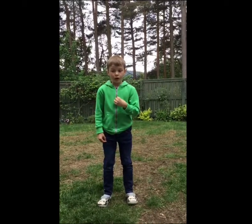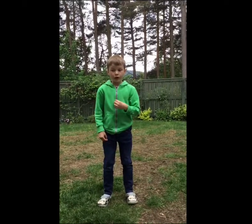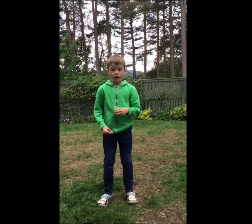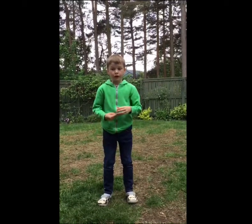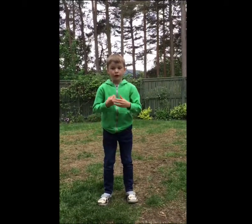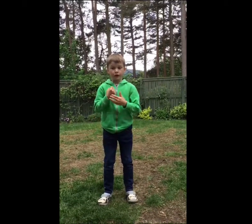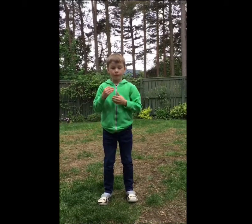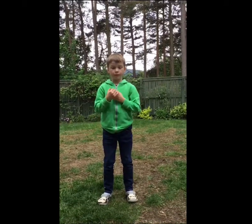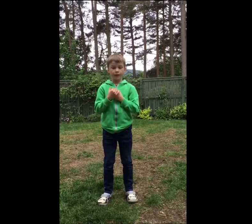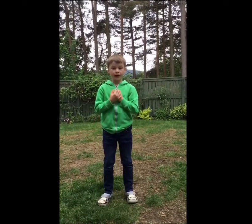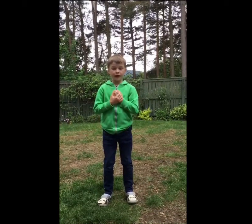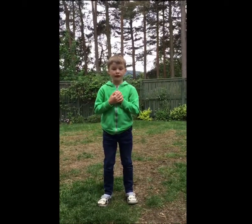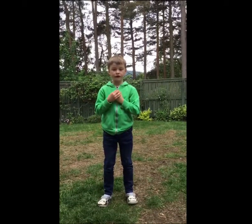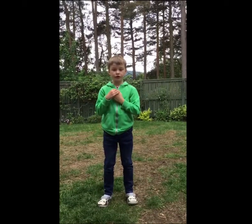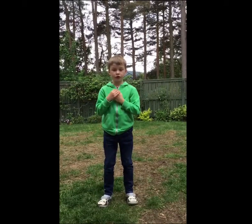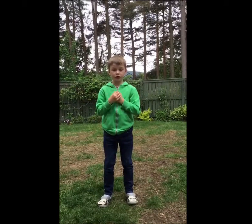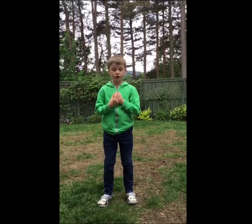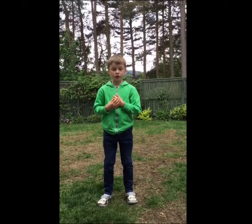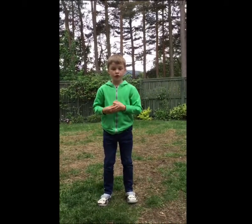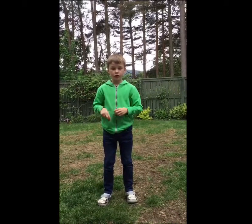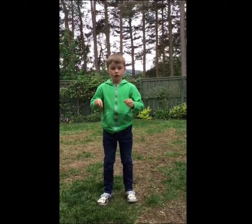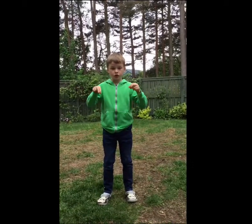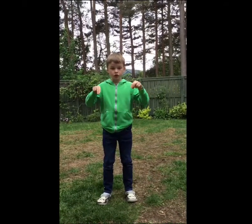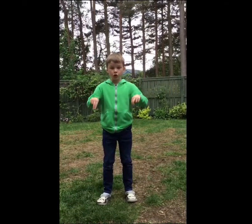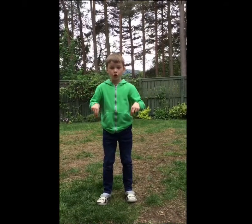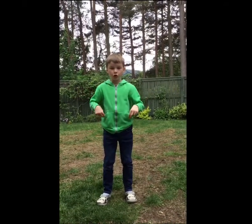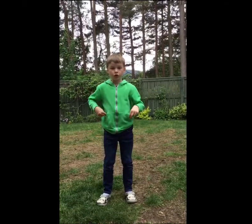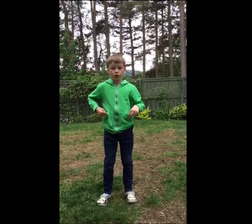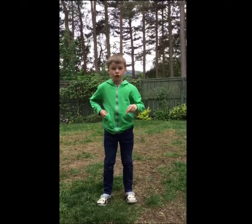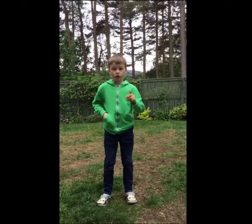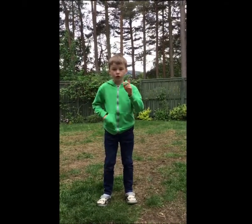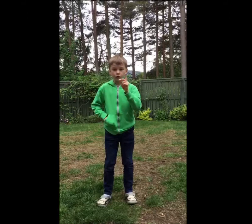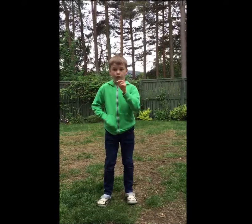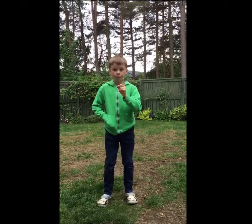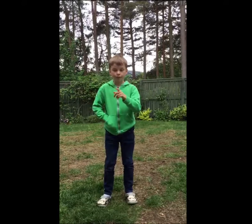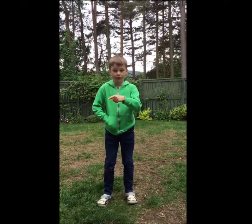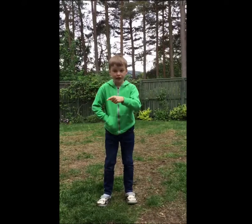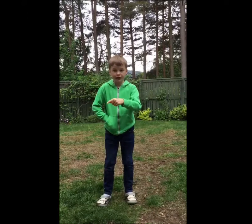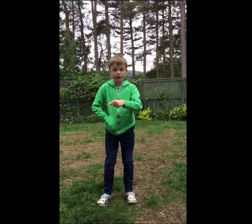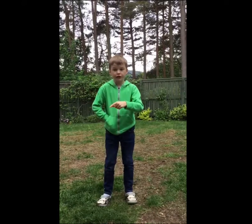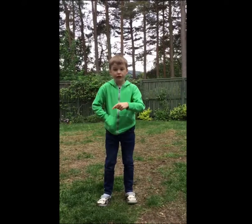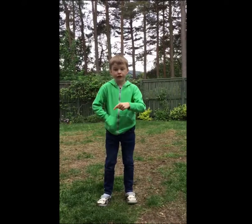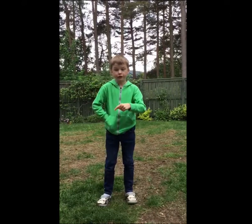My pet dog, Bailey.